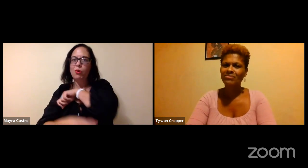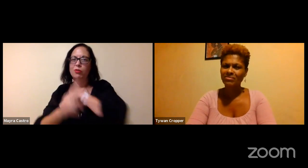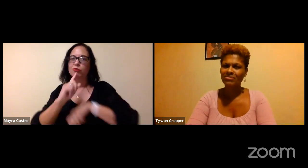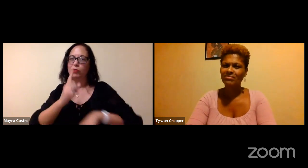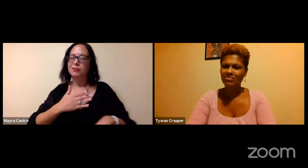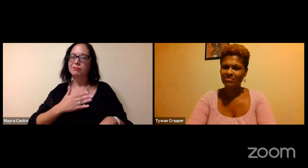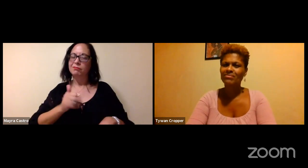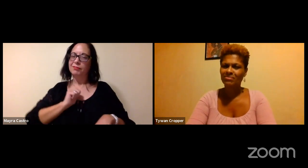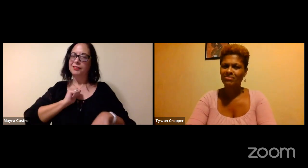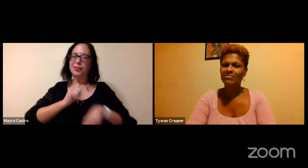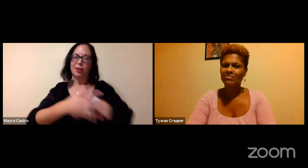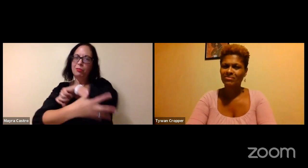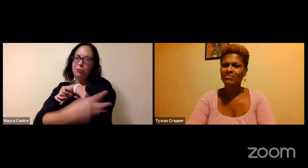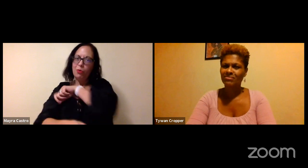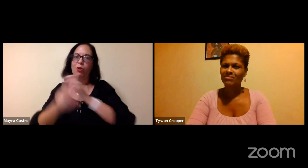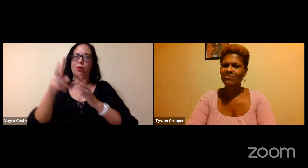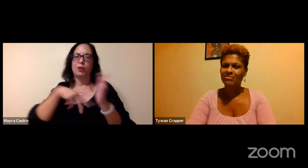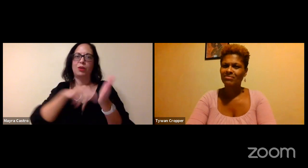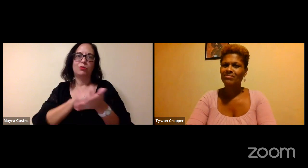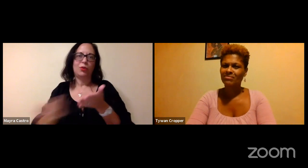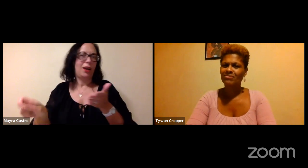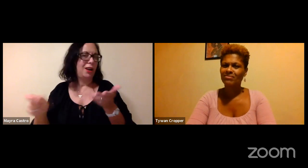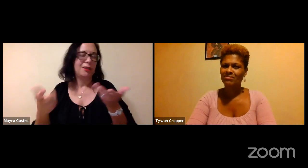did struggle with it.